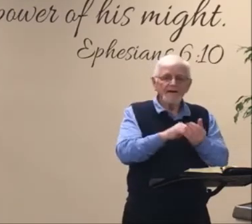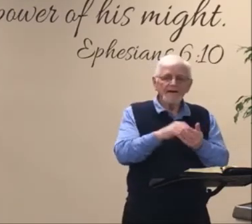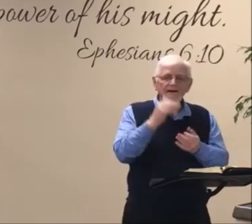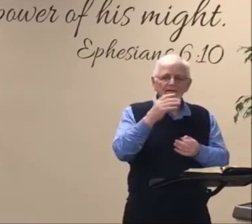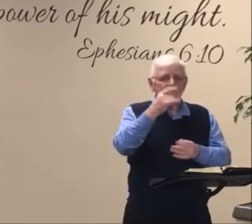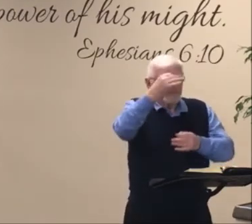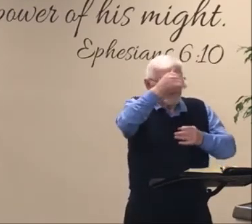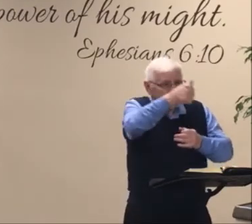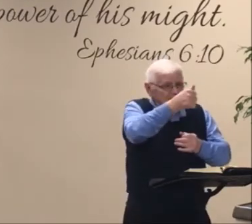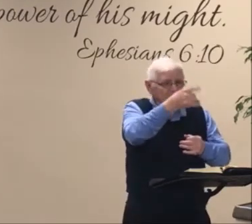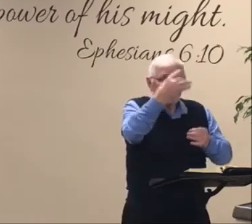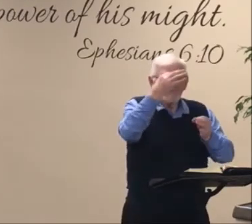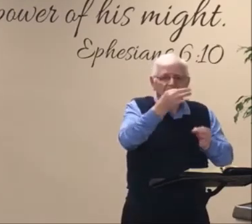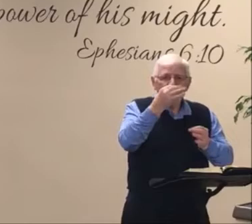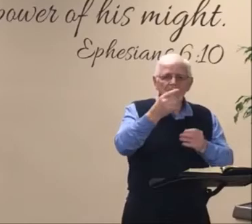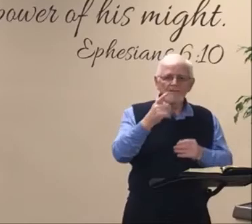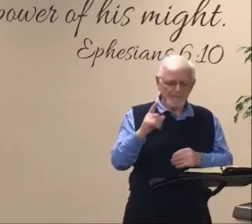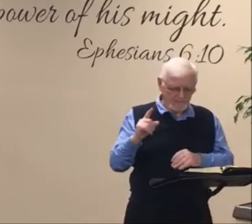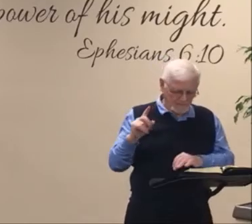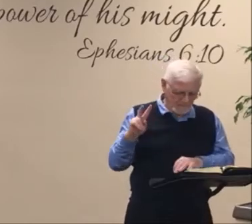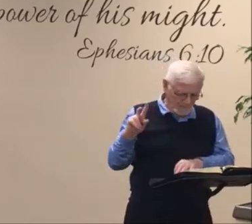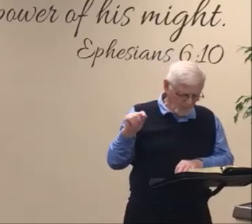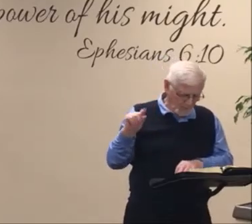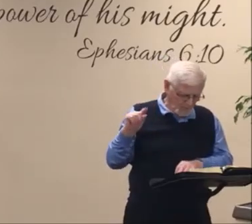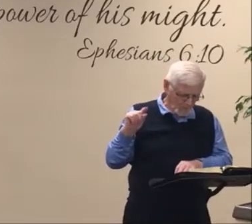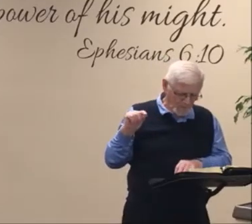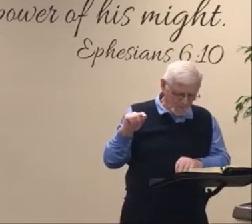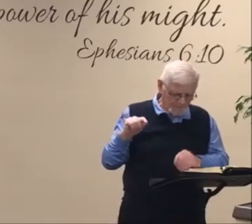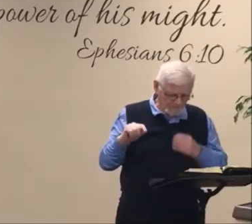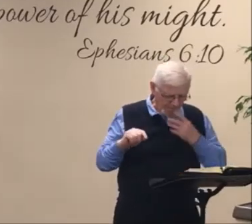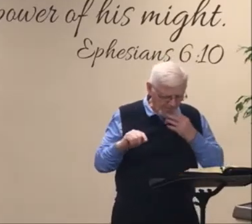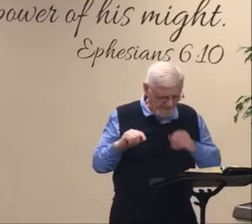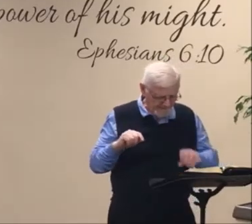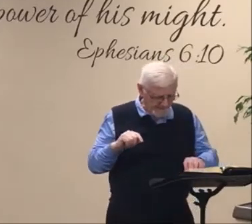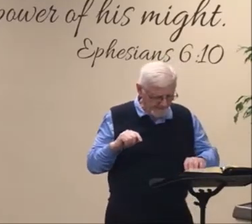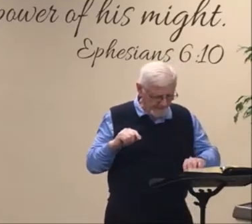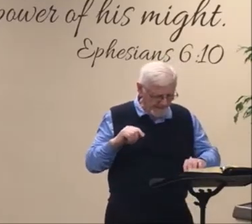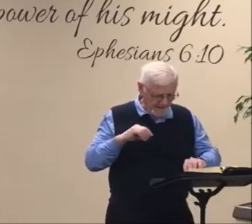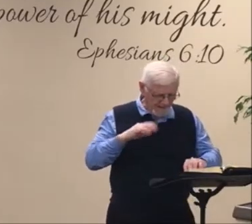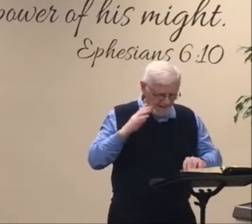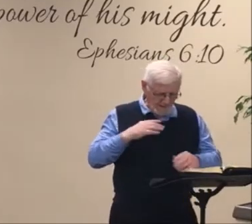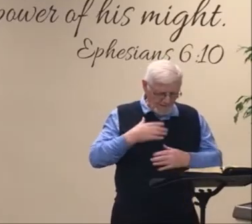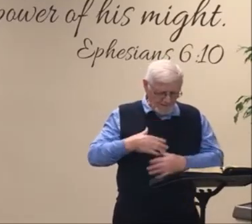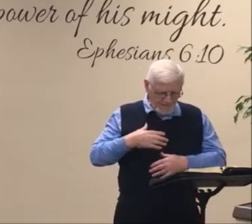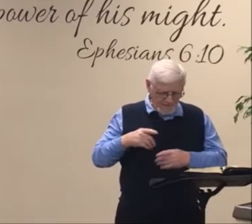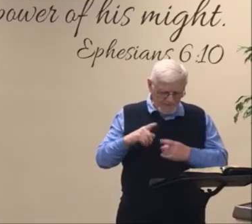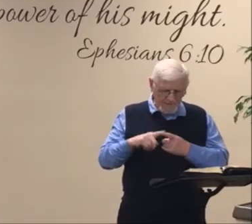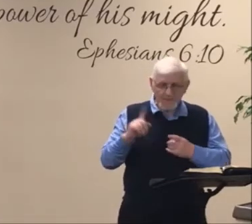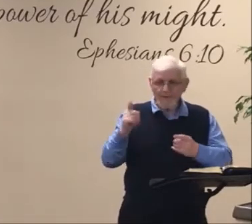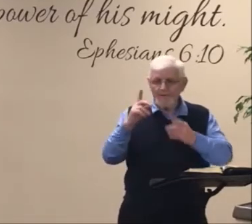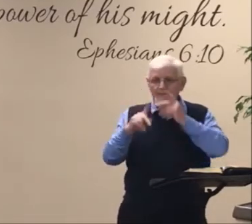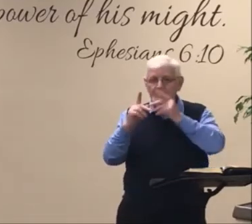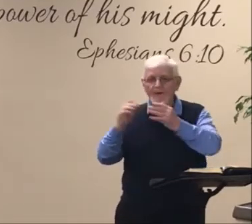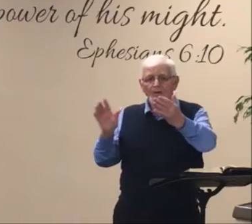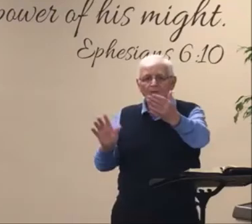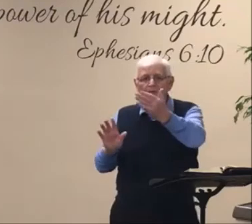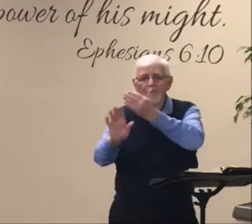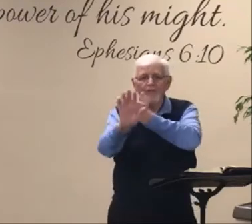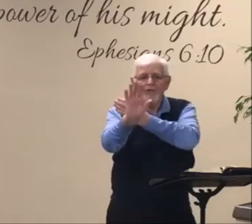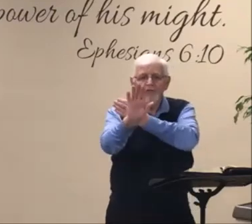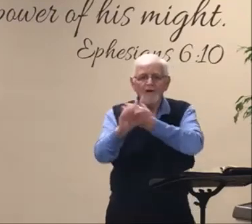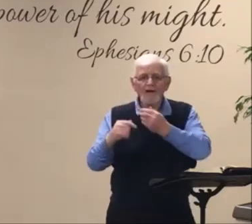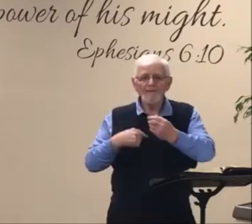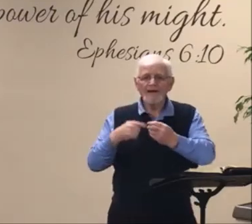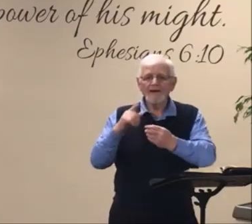happen. Look at verse 20, middle of the verse. For he said, I will appease him with the present that goes before me, and afterward I will see his